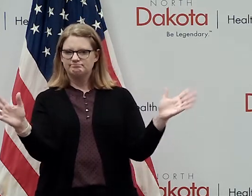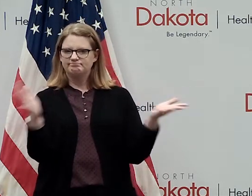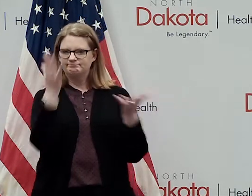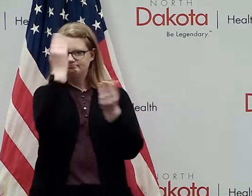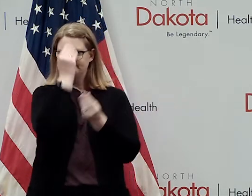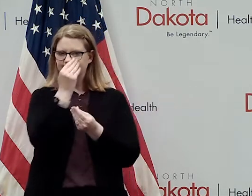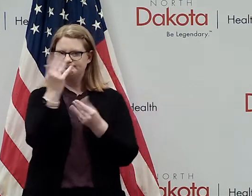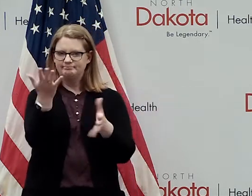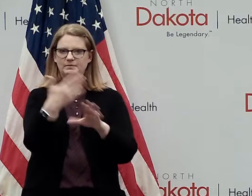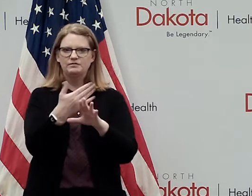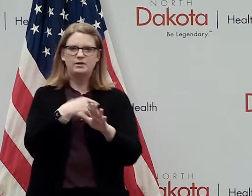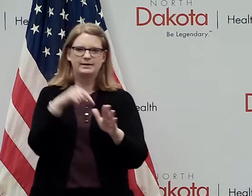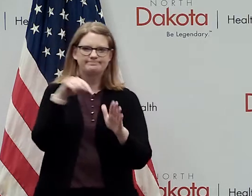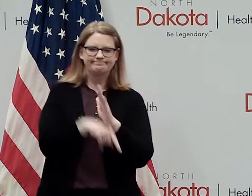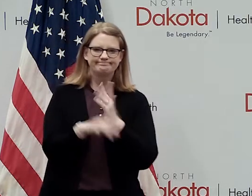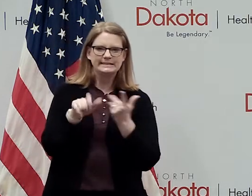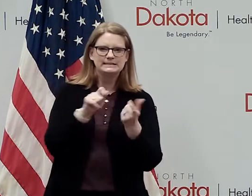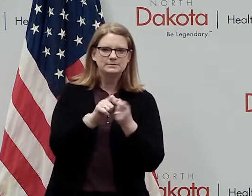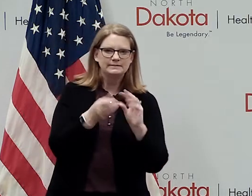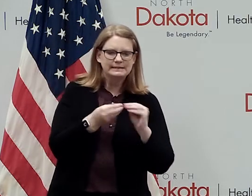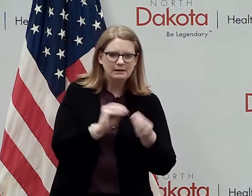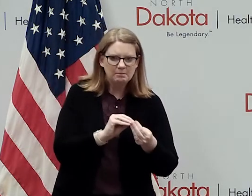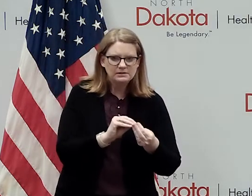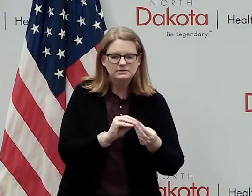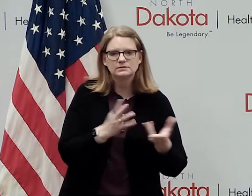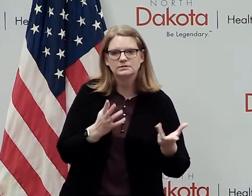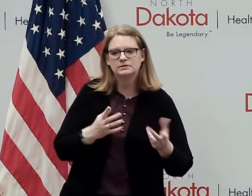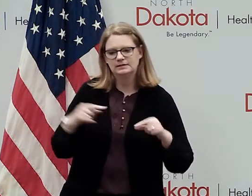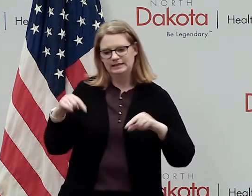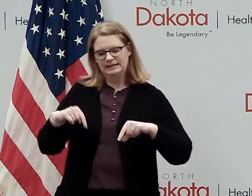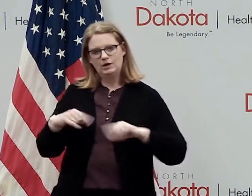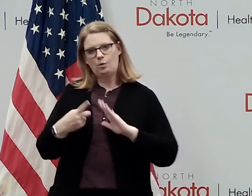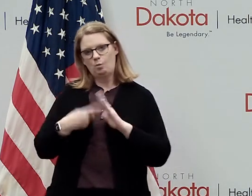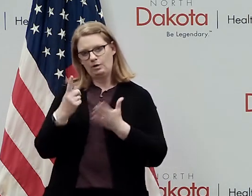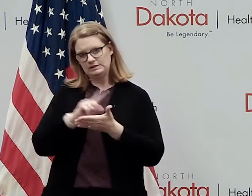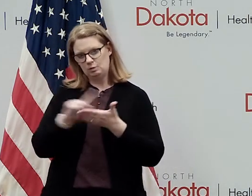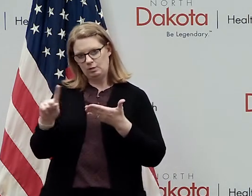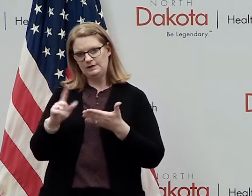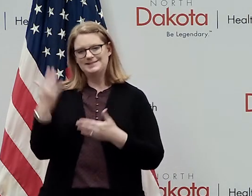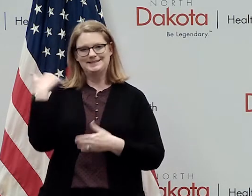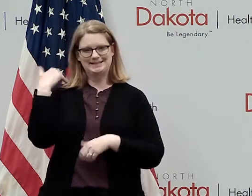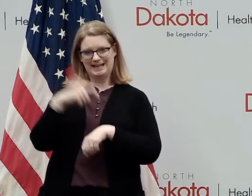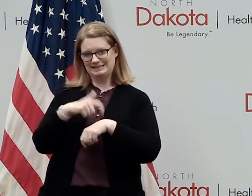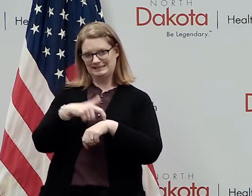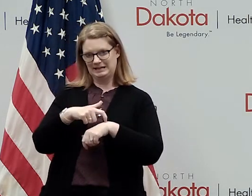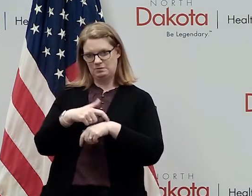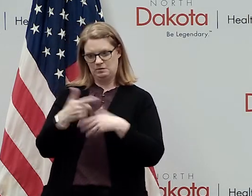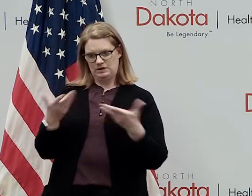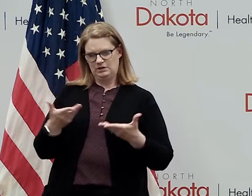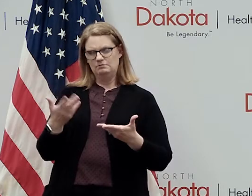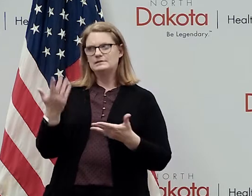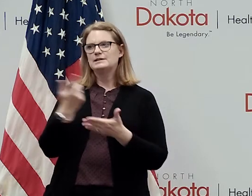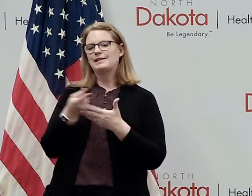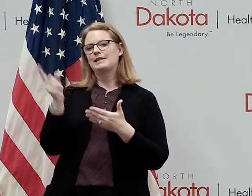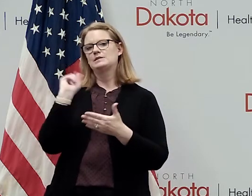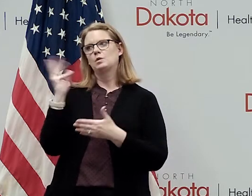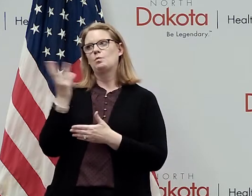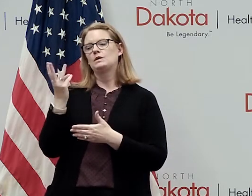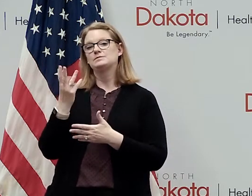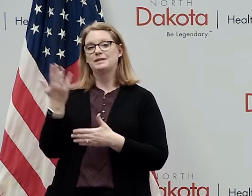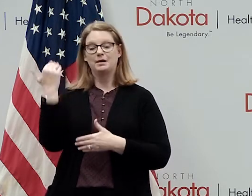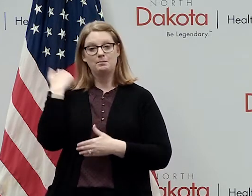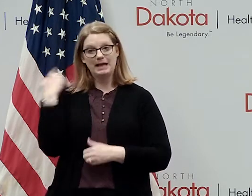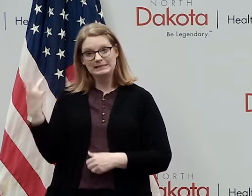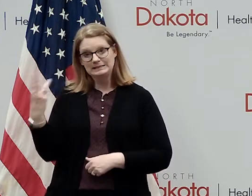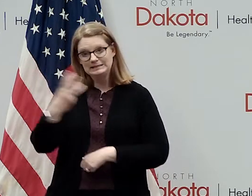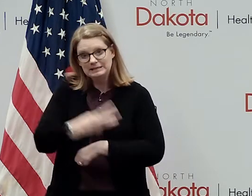specific numbers to say that, again, as we're here once a week, so last time we were with you was last Wednesday, but over the last 6